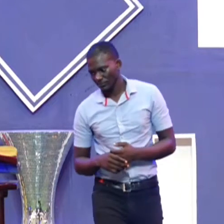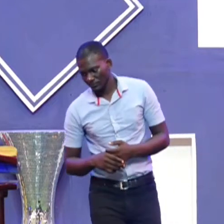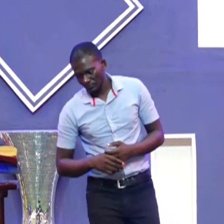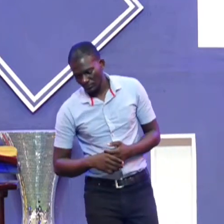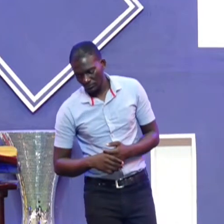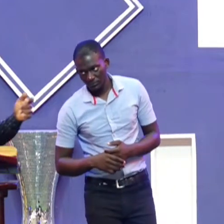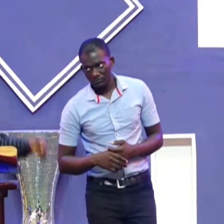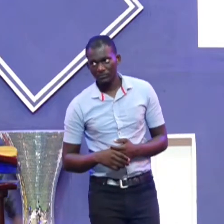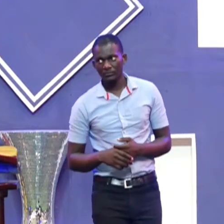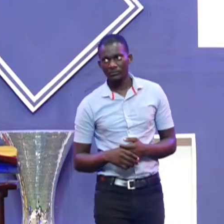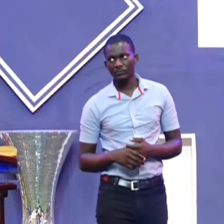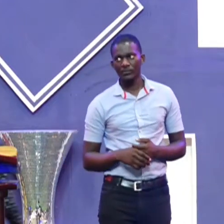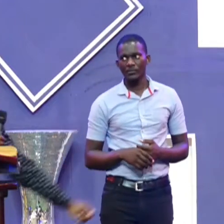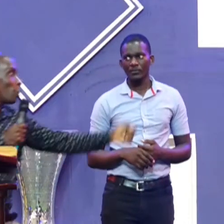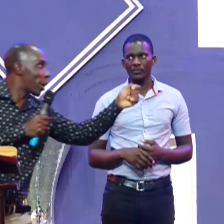is very